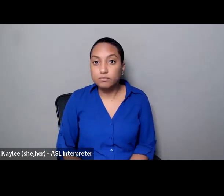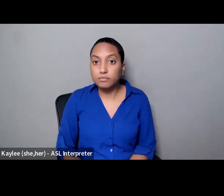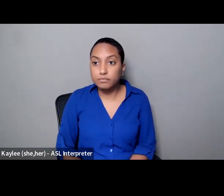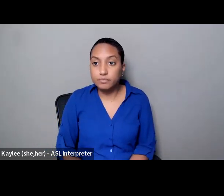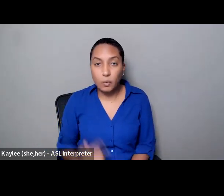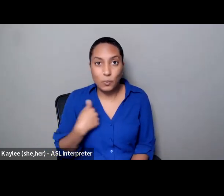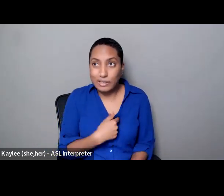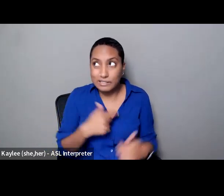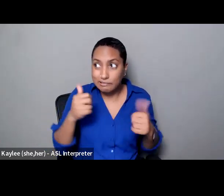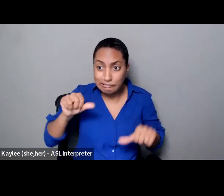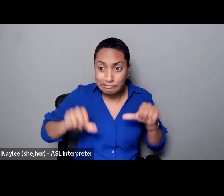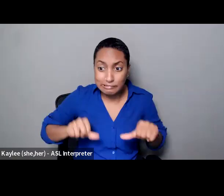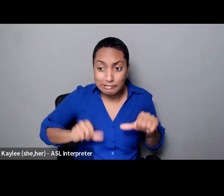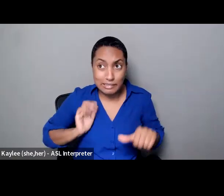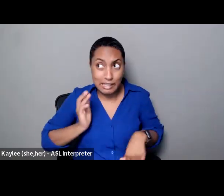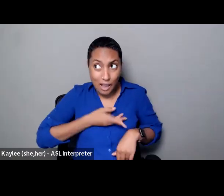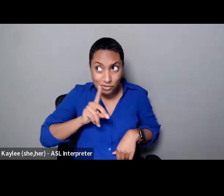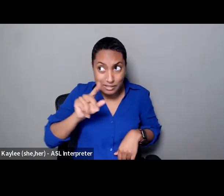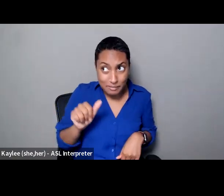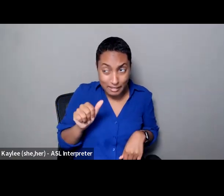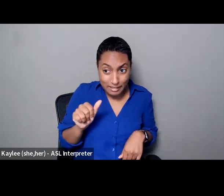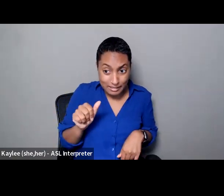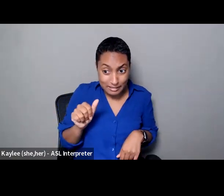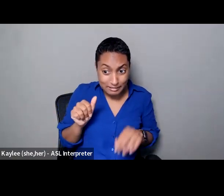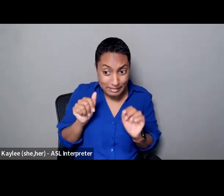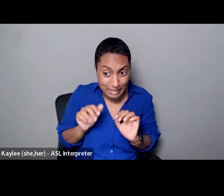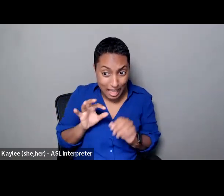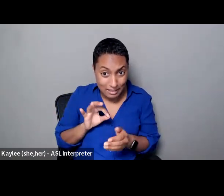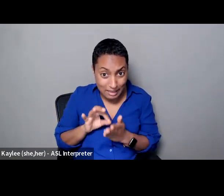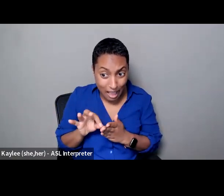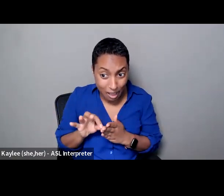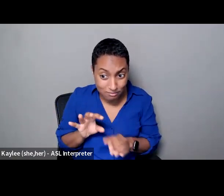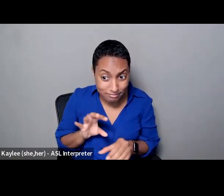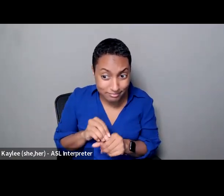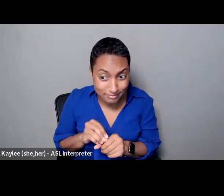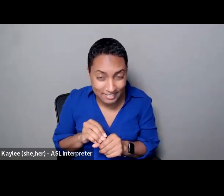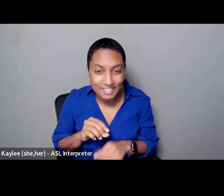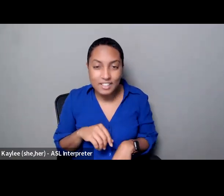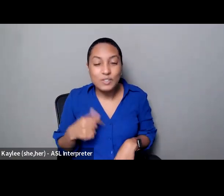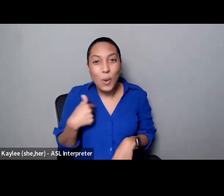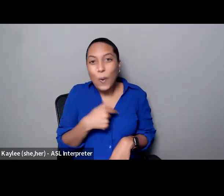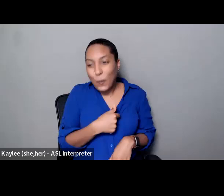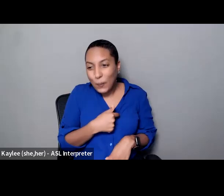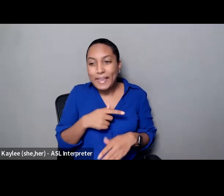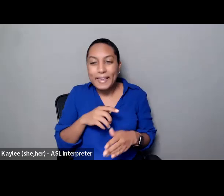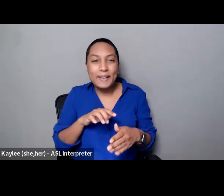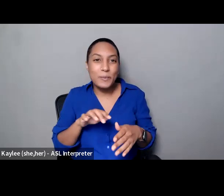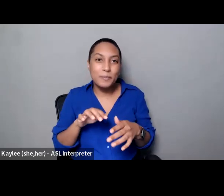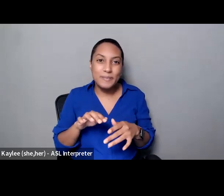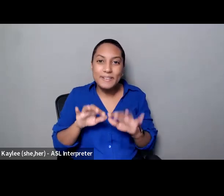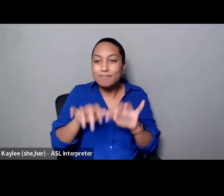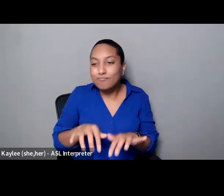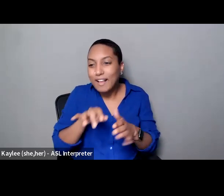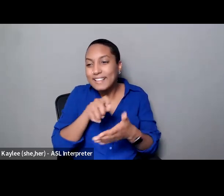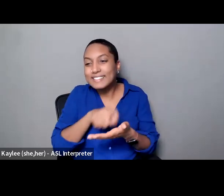counted. We were relegated as the secretaries. So we took all the notes and typed them up. I wish that